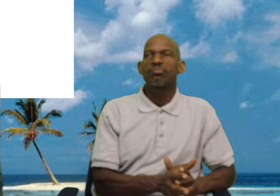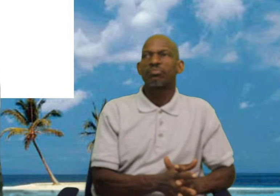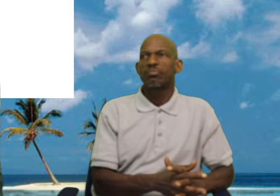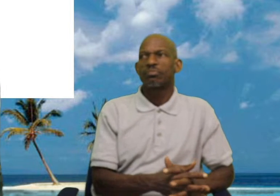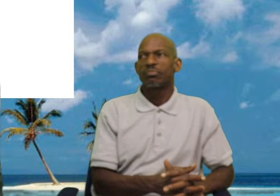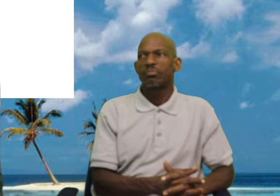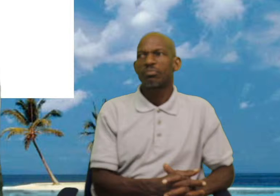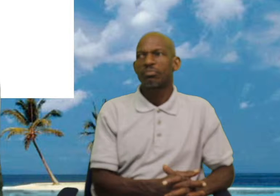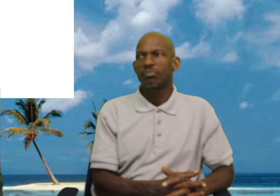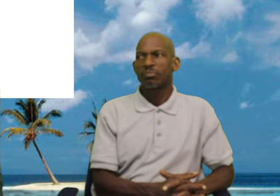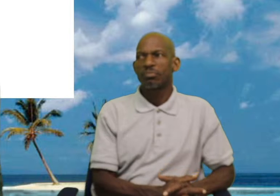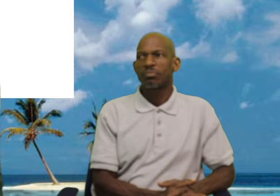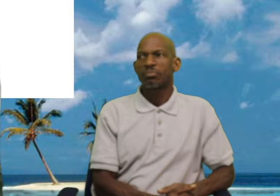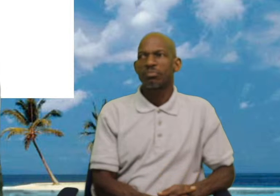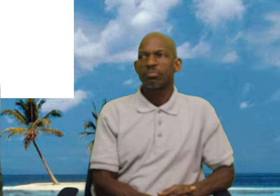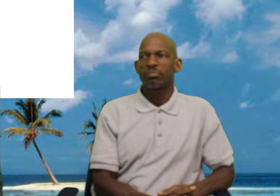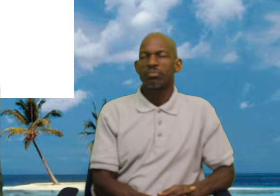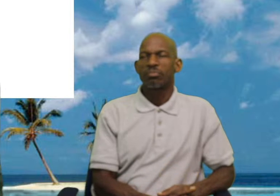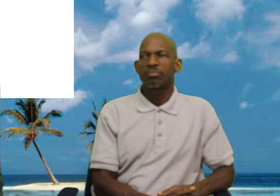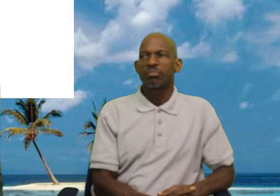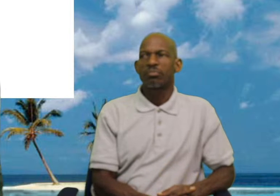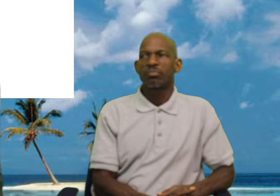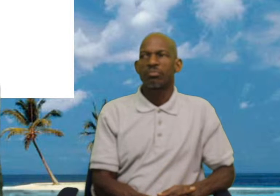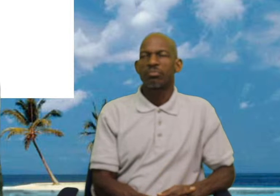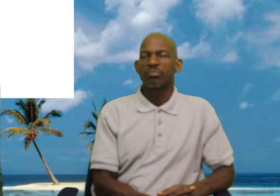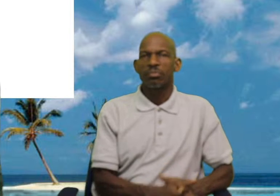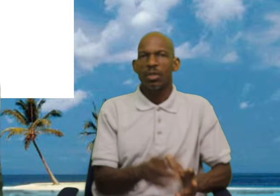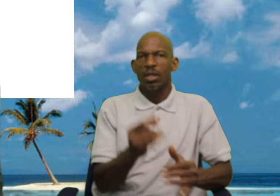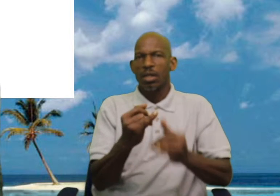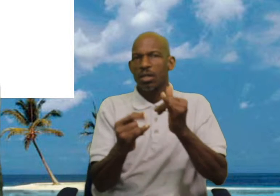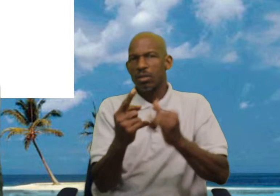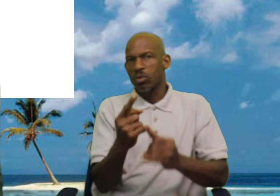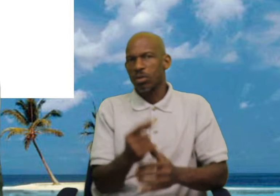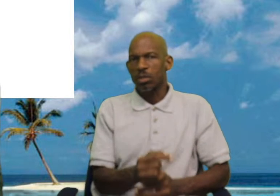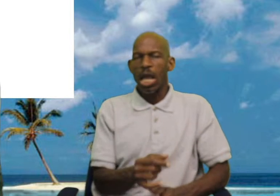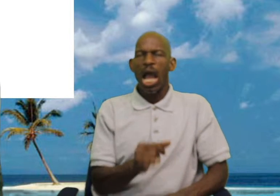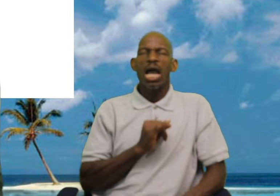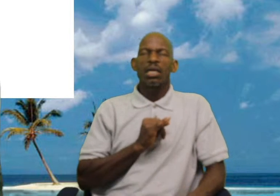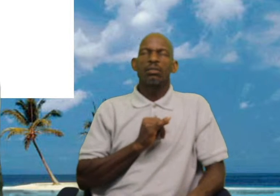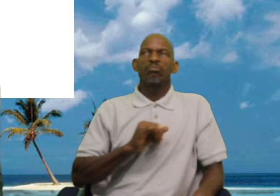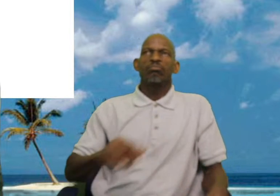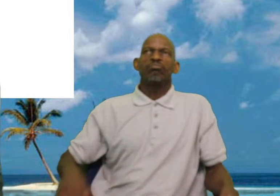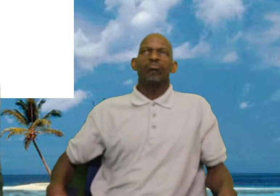All right, the next one, you're talking about yourself.